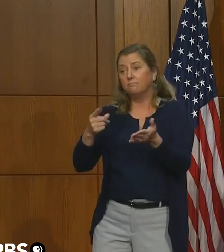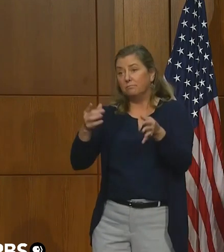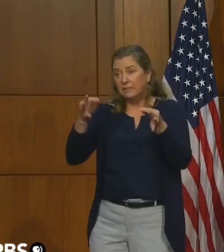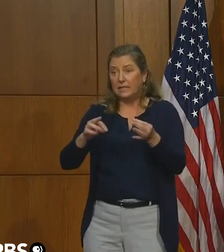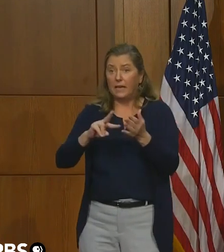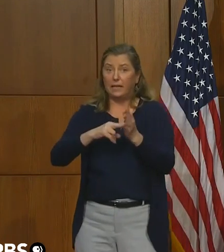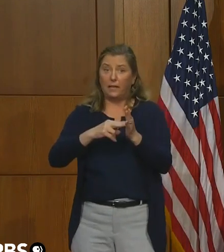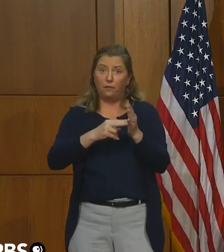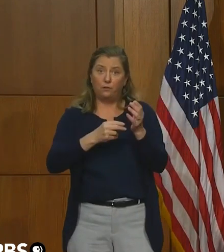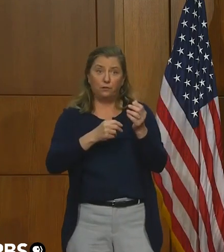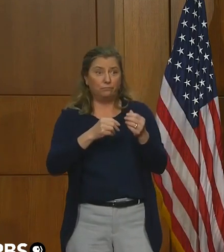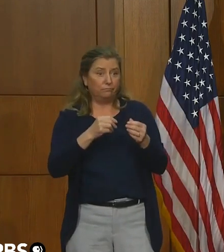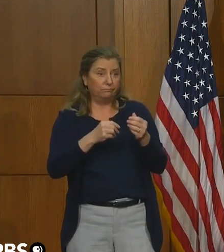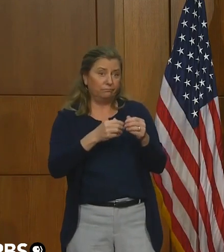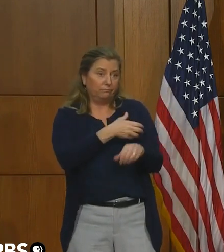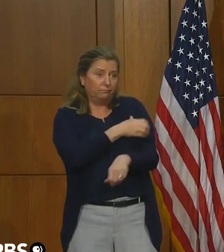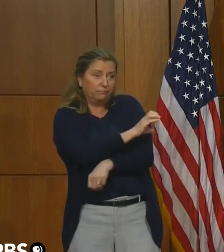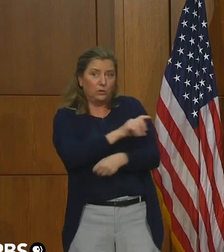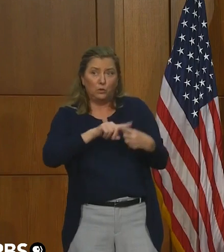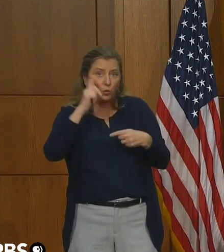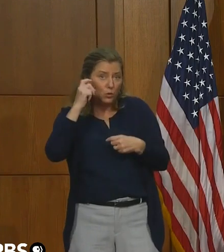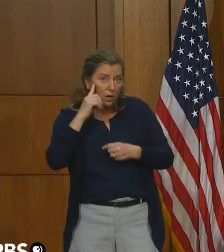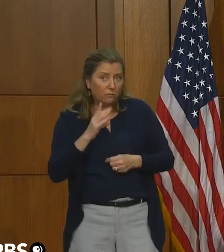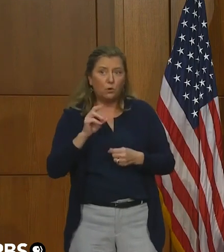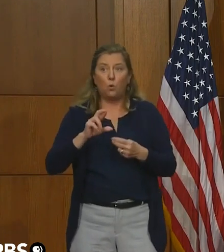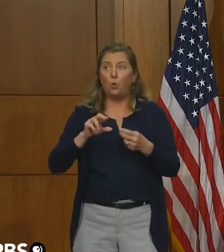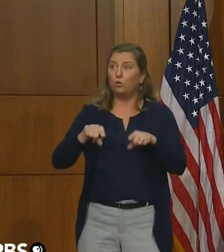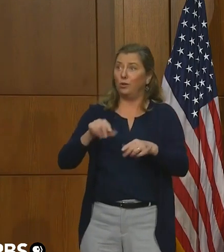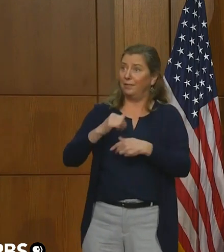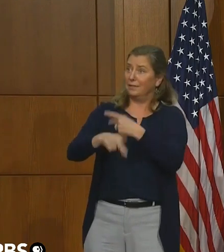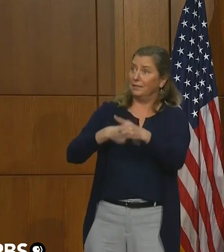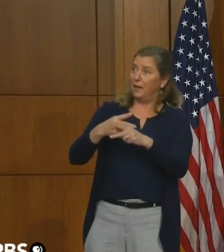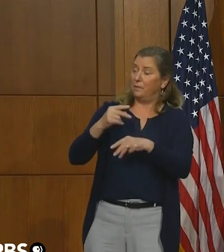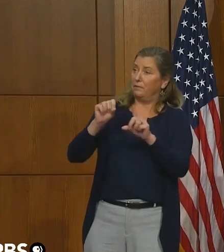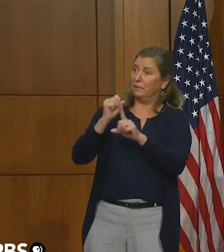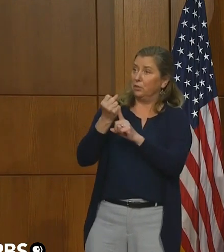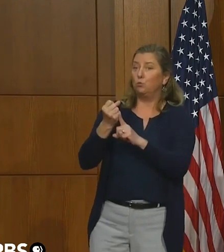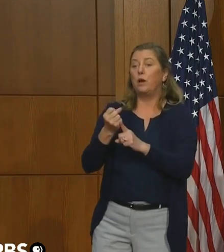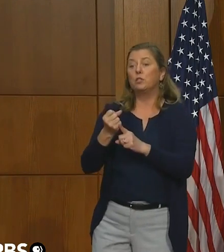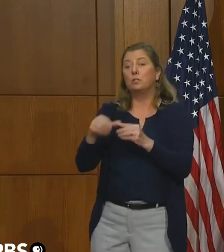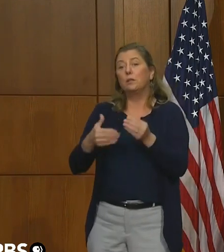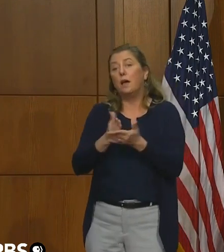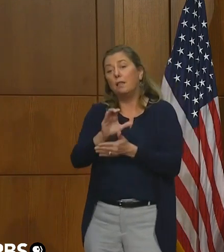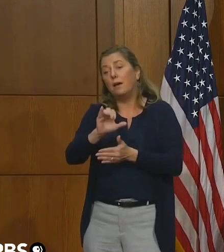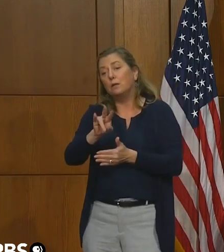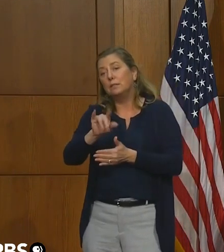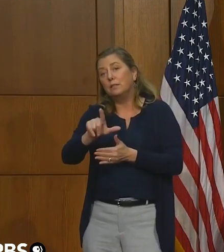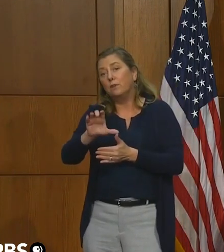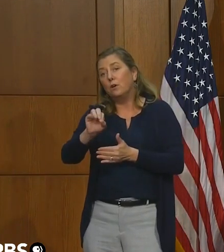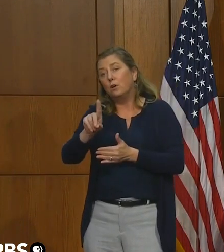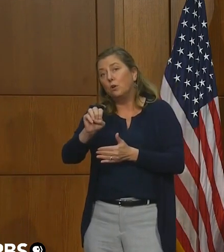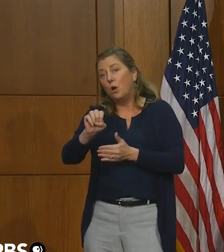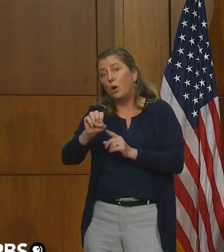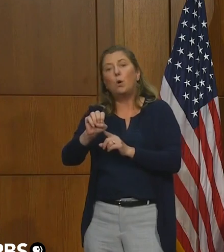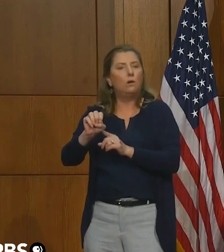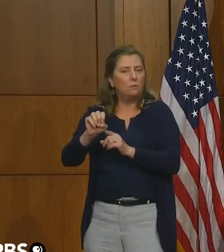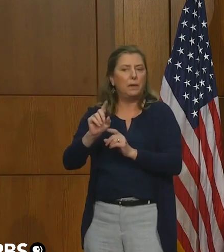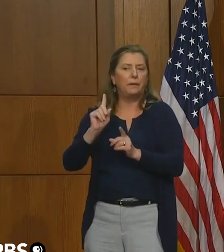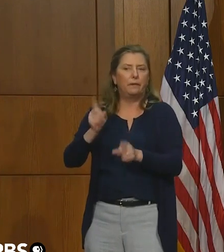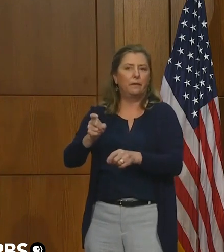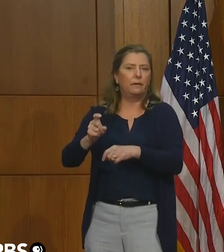pass legislation when you're in a pandemic like this to give the civil code to be a tool in the toolbox to give a